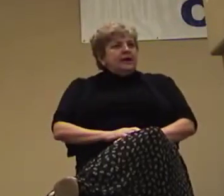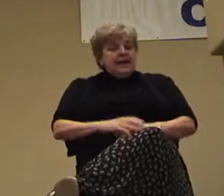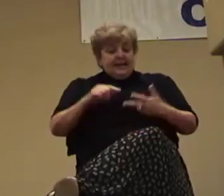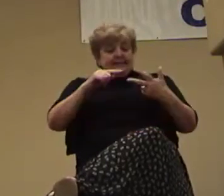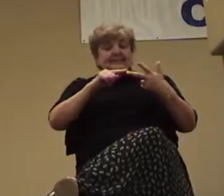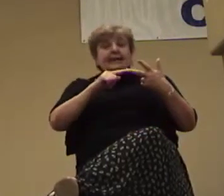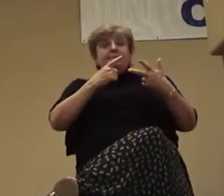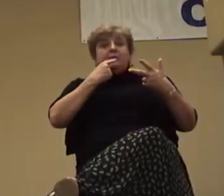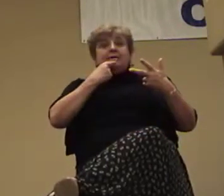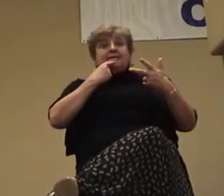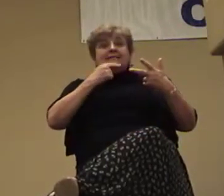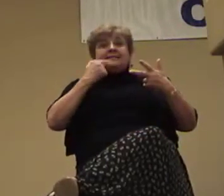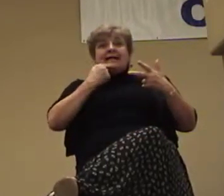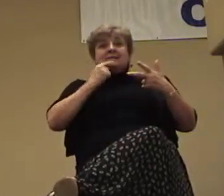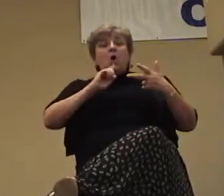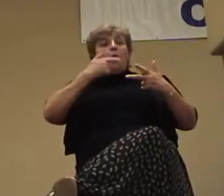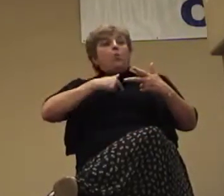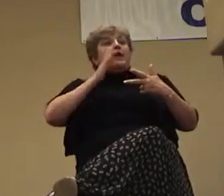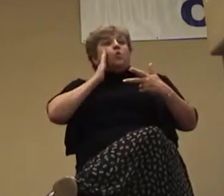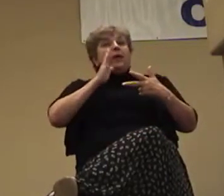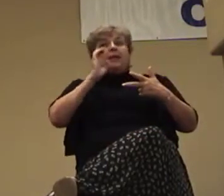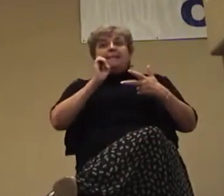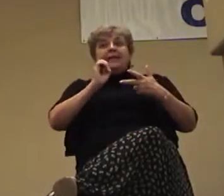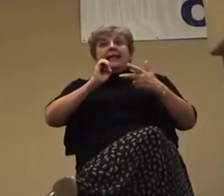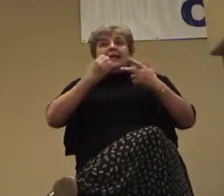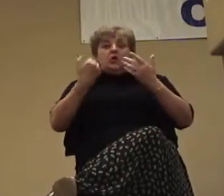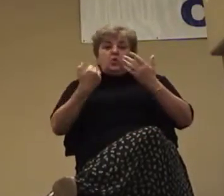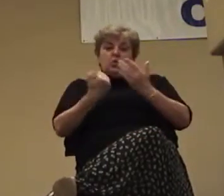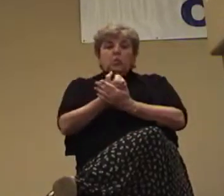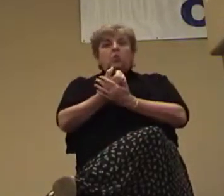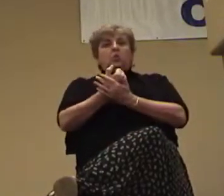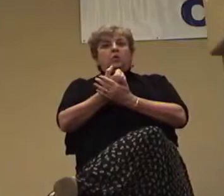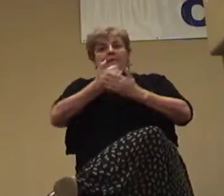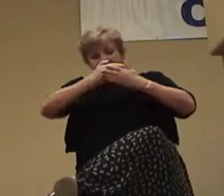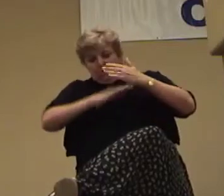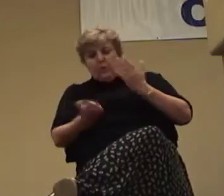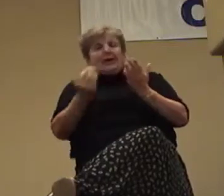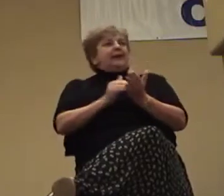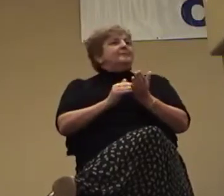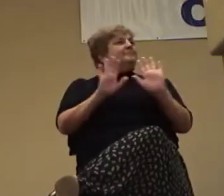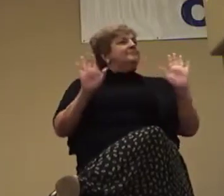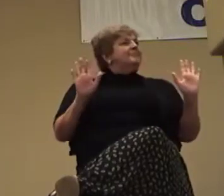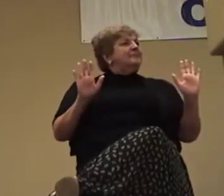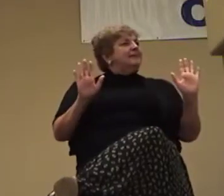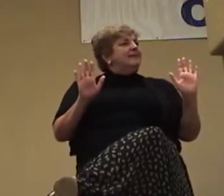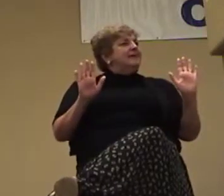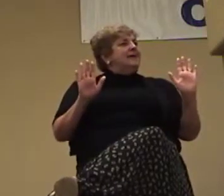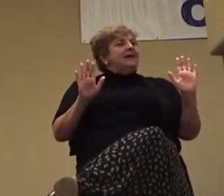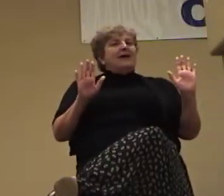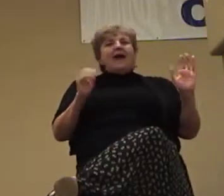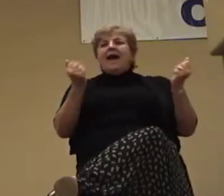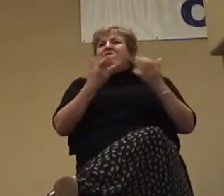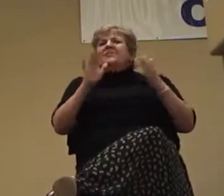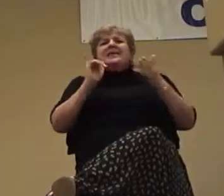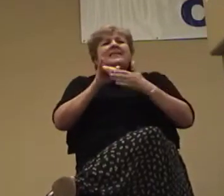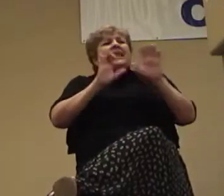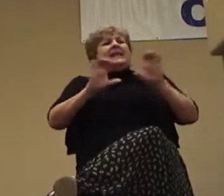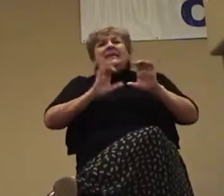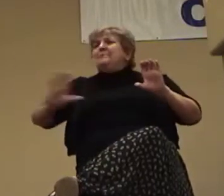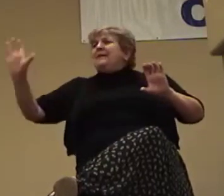were reborn. We are made anew. It doesn't matter what I've done. It's all been wiped clean. It's about my conduct here and